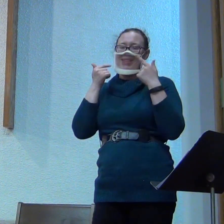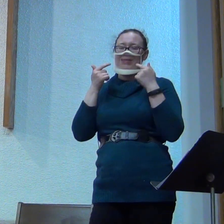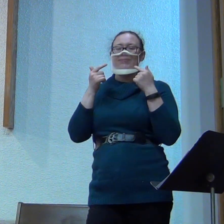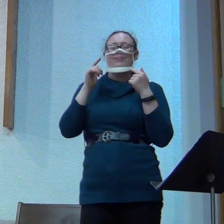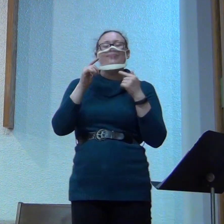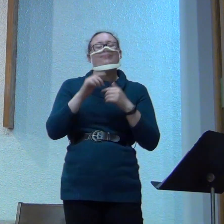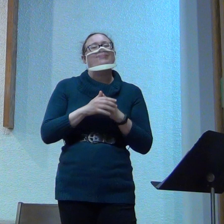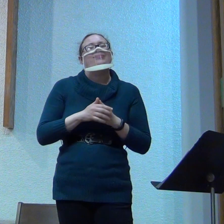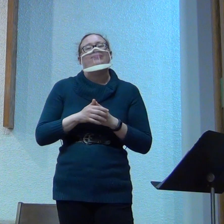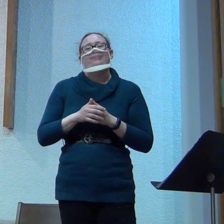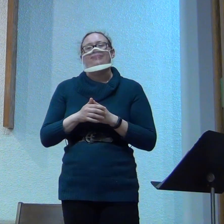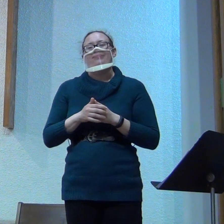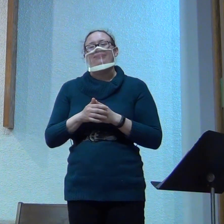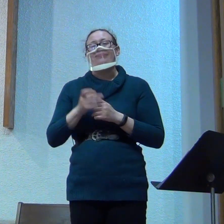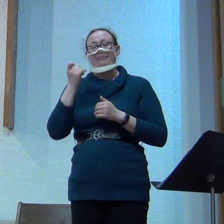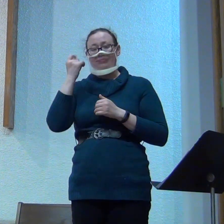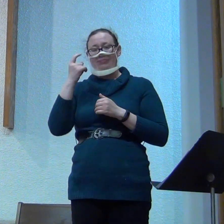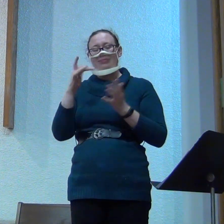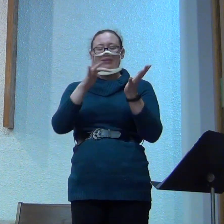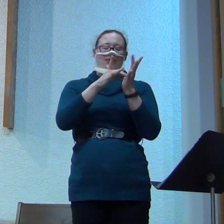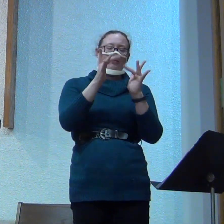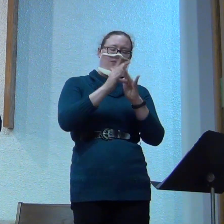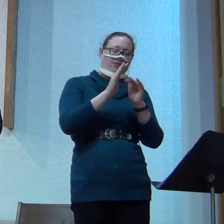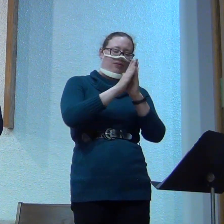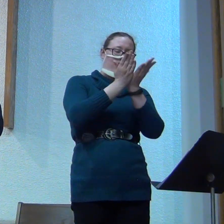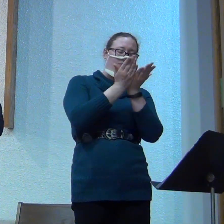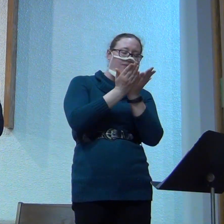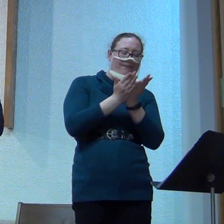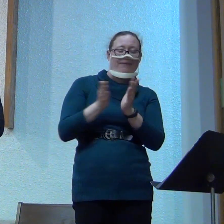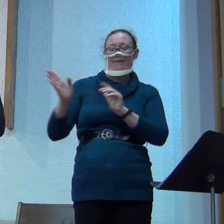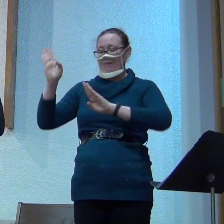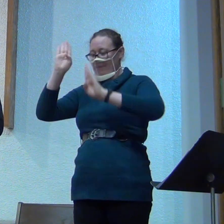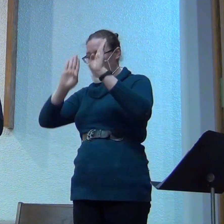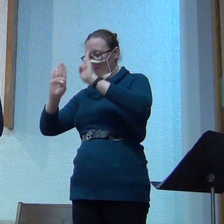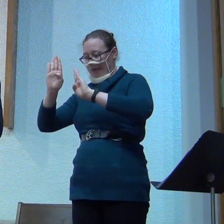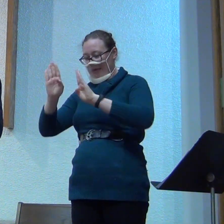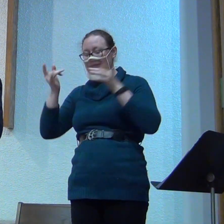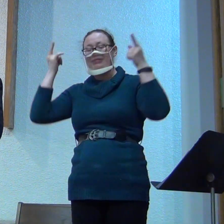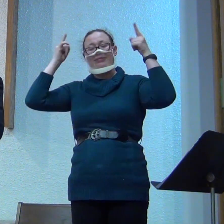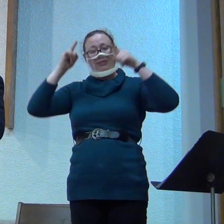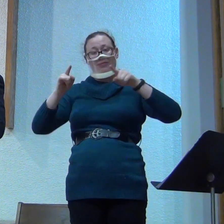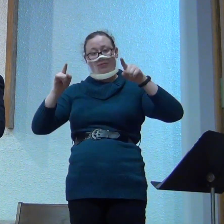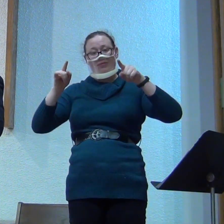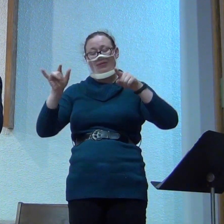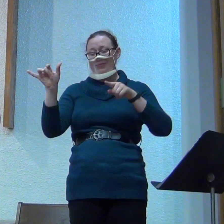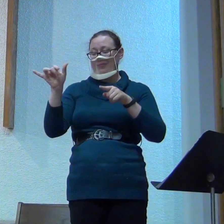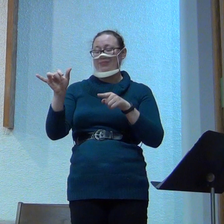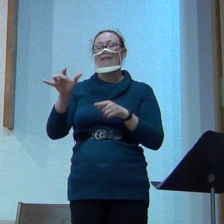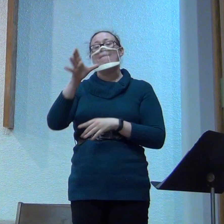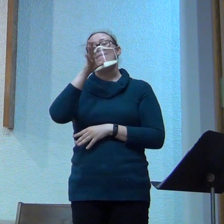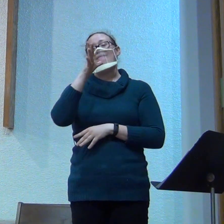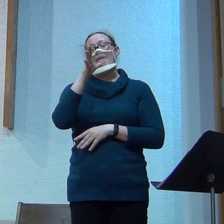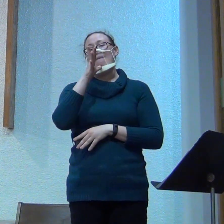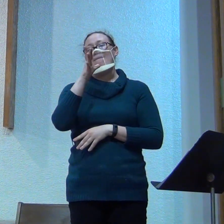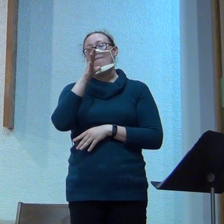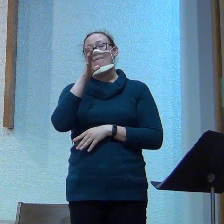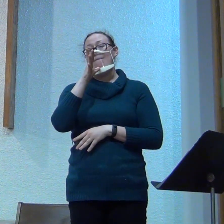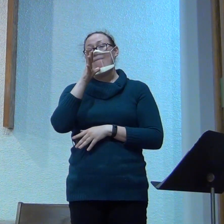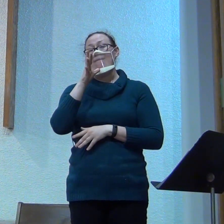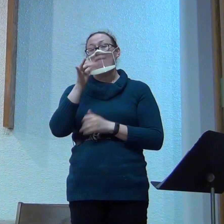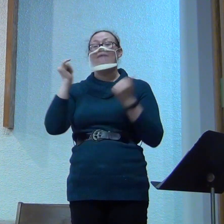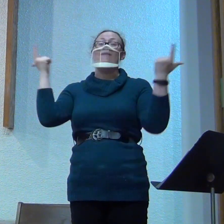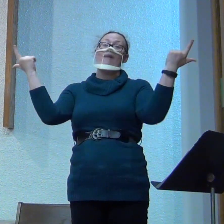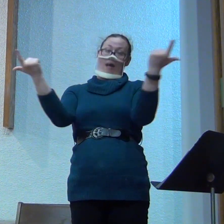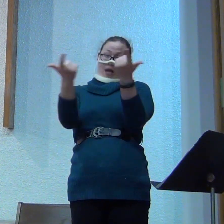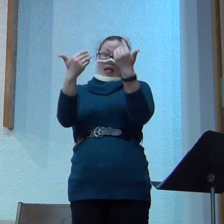Here's a thing that both scripture and biology confirm. Mothers, everybody's got